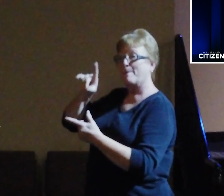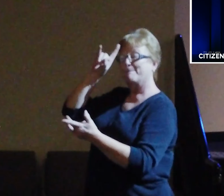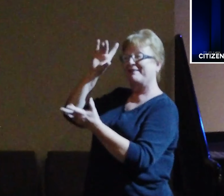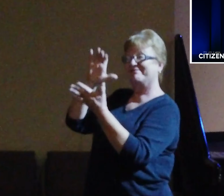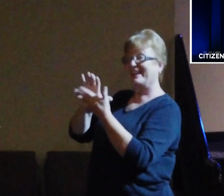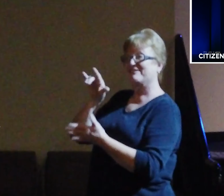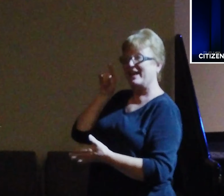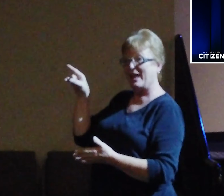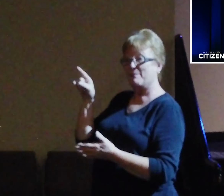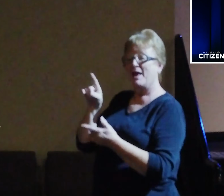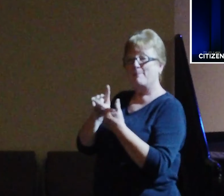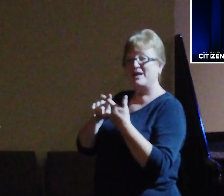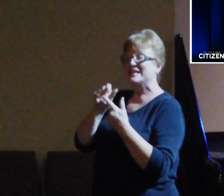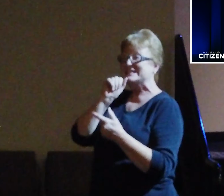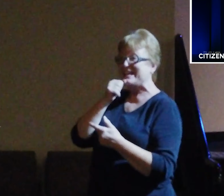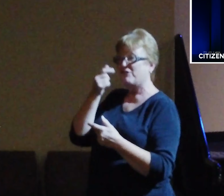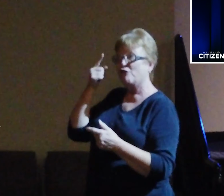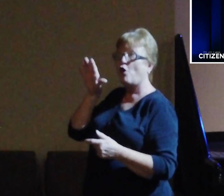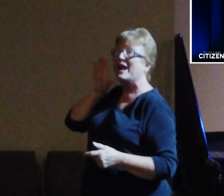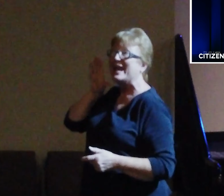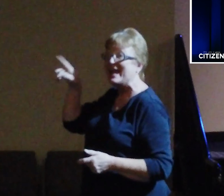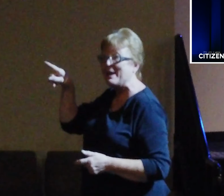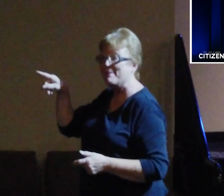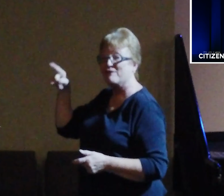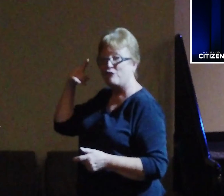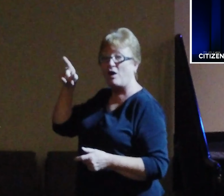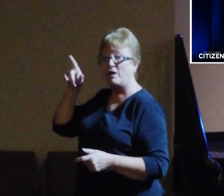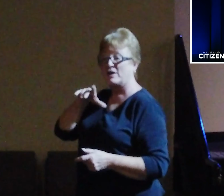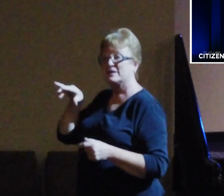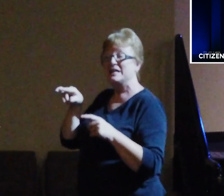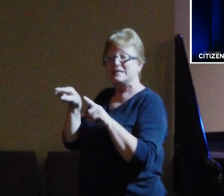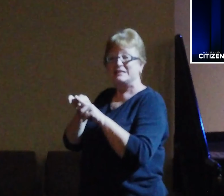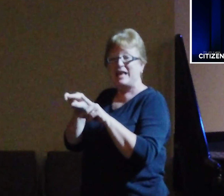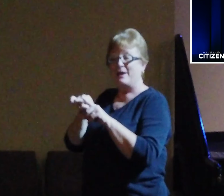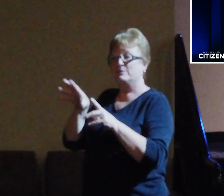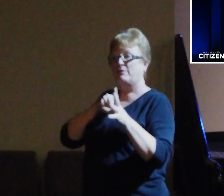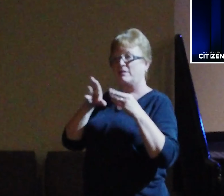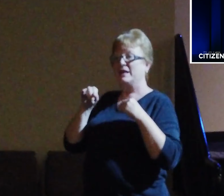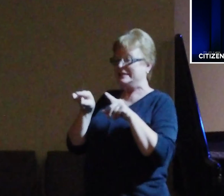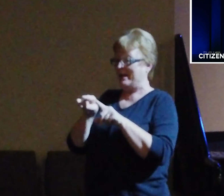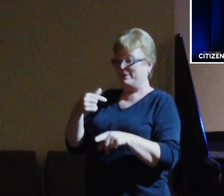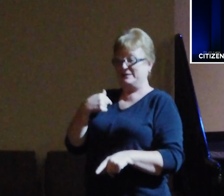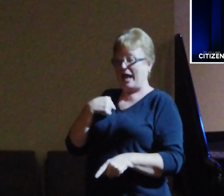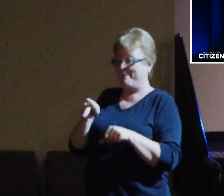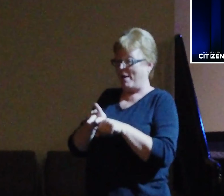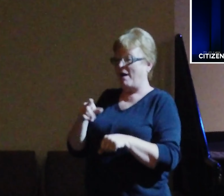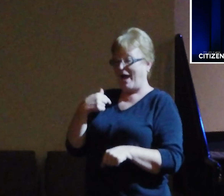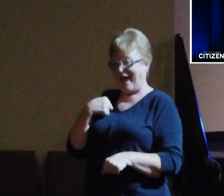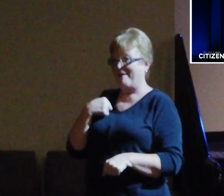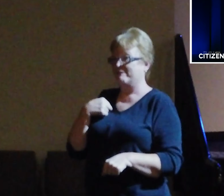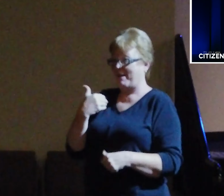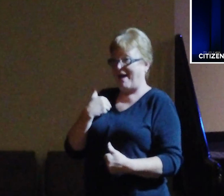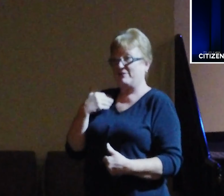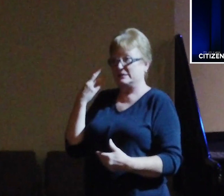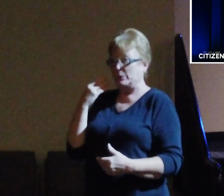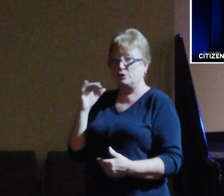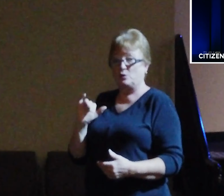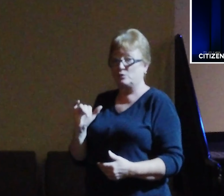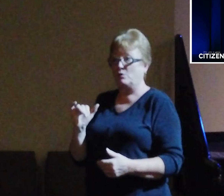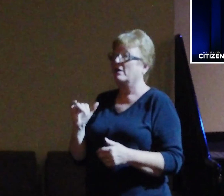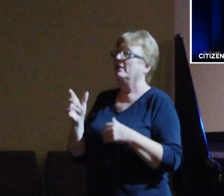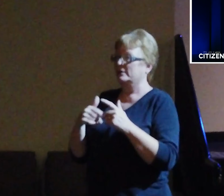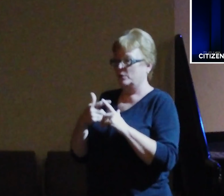suffer for his sake, engaged in the same conflict that you saw I had, and now here that I still have. So